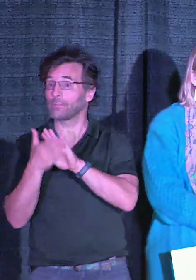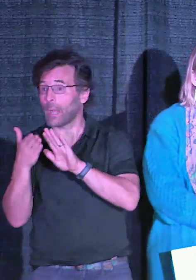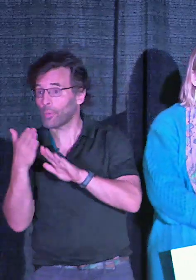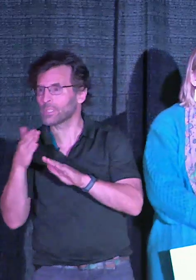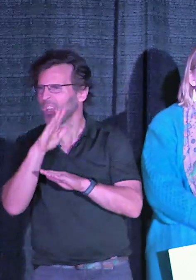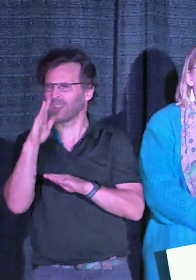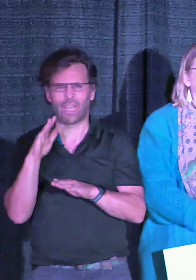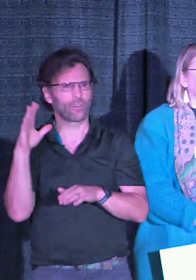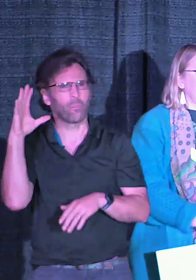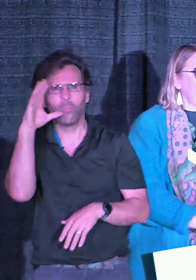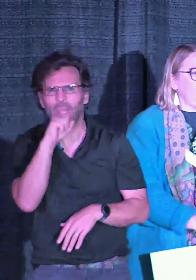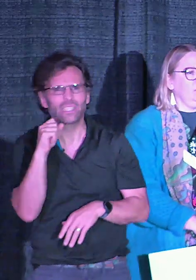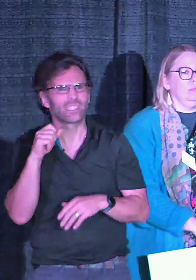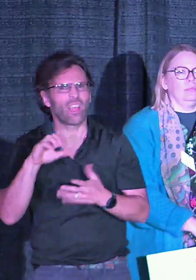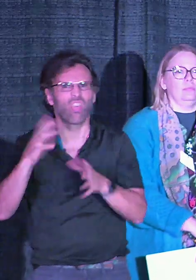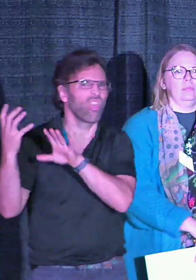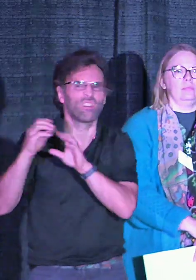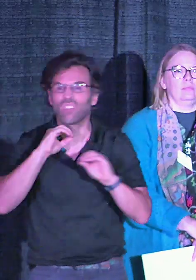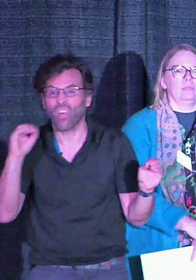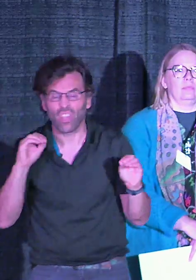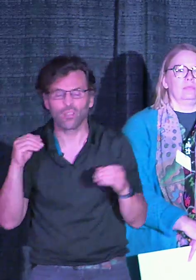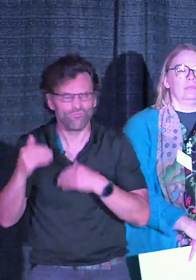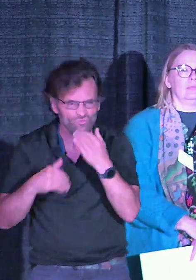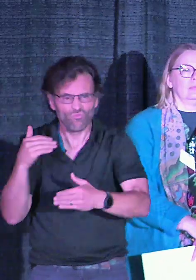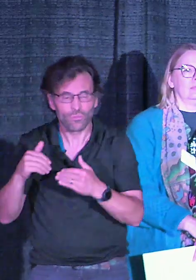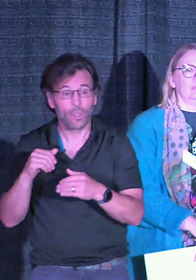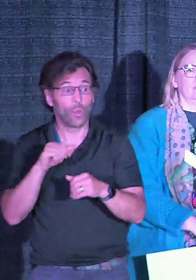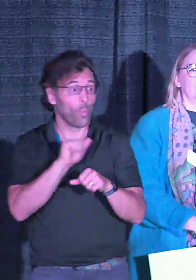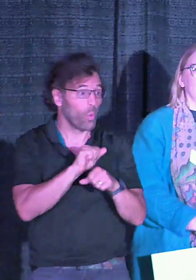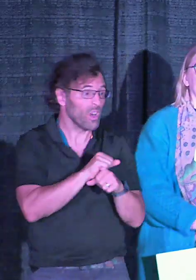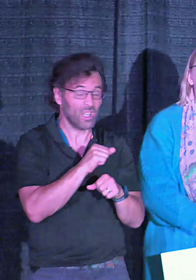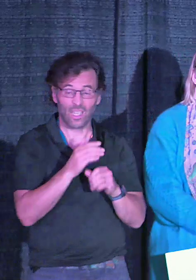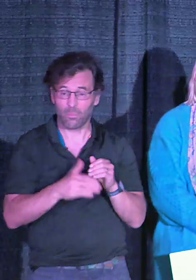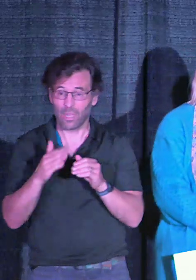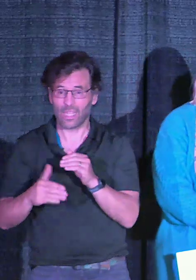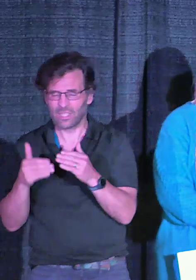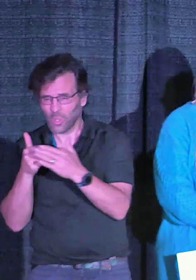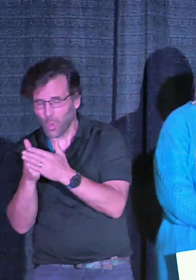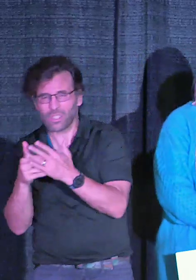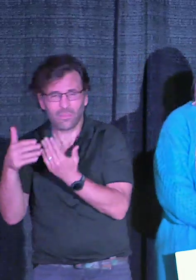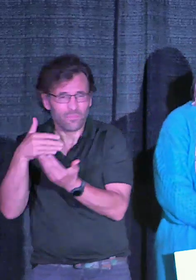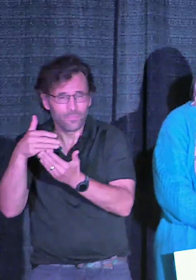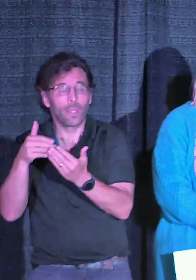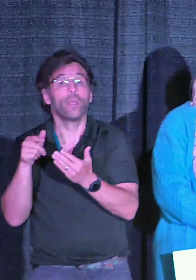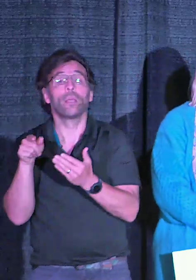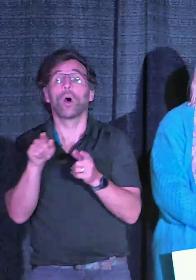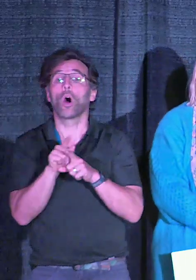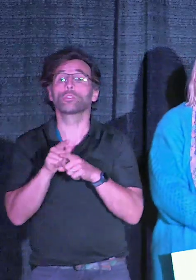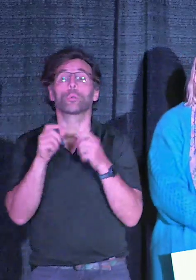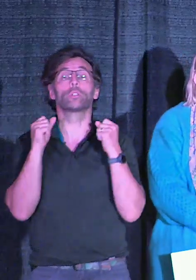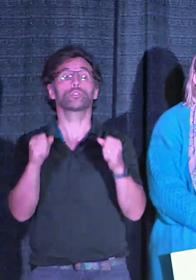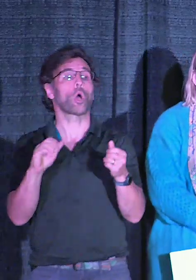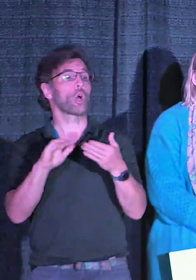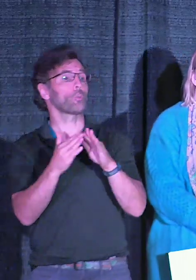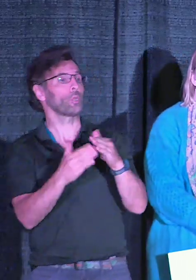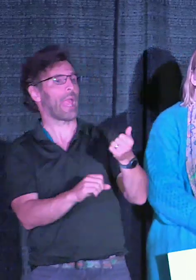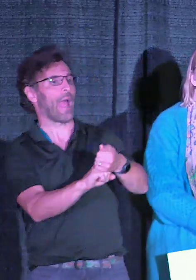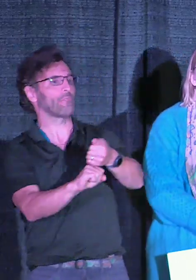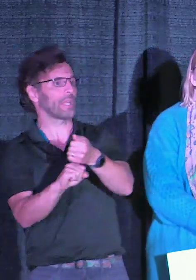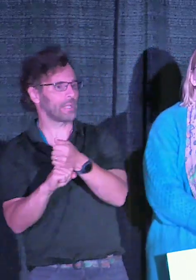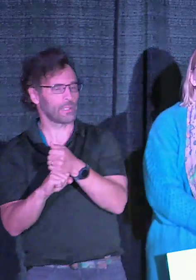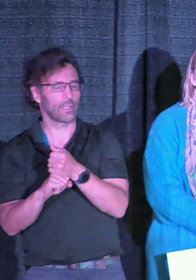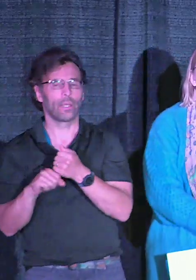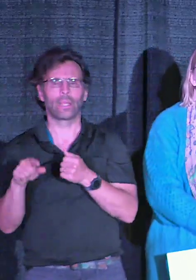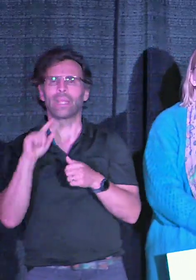never missed a beat. In addition to the work he completes within Close-Knit, he is also a strong community advocate. He